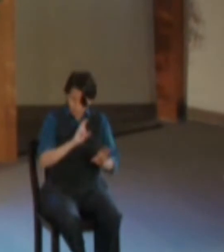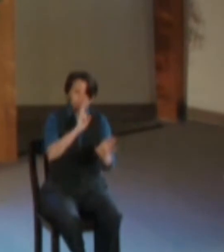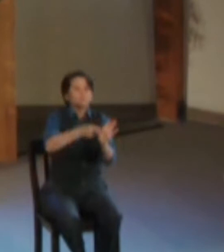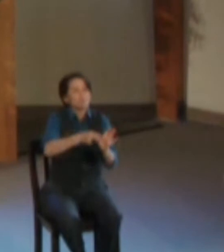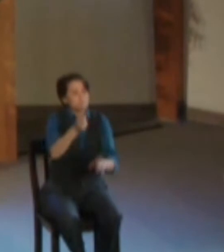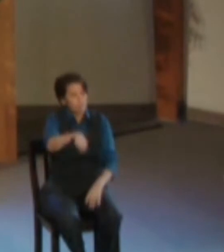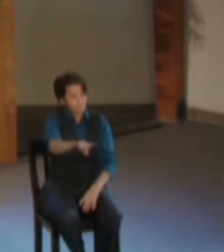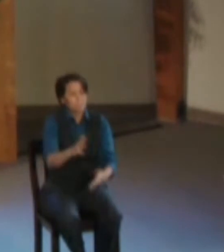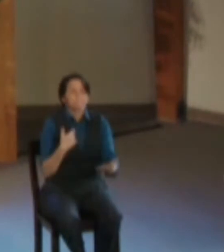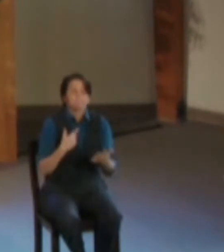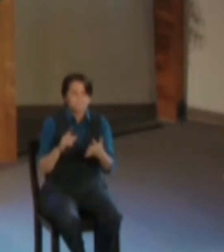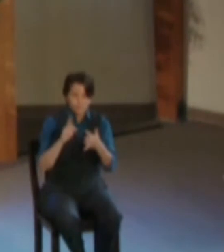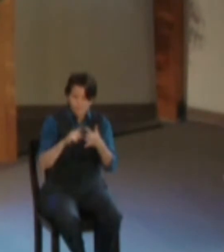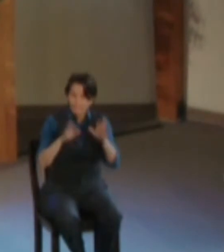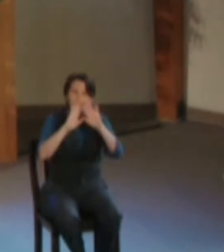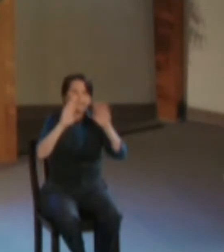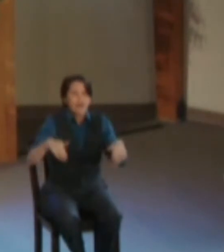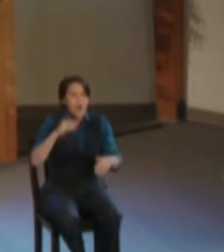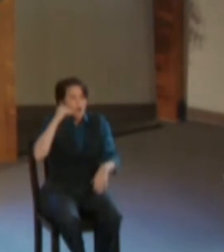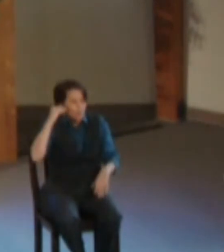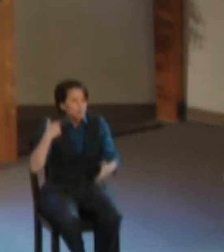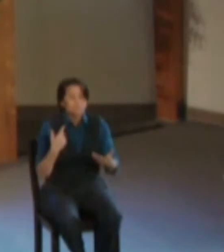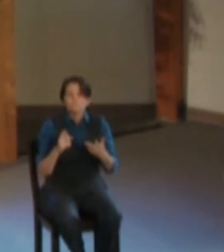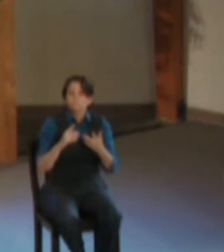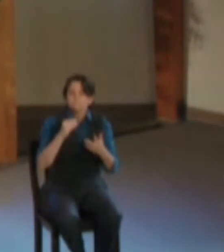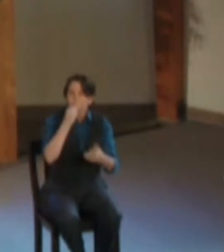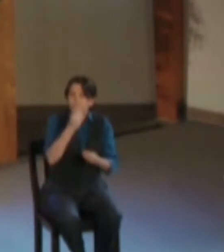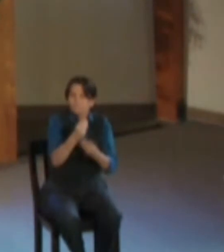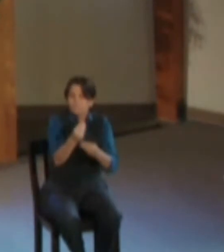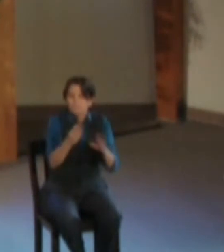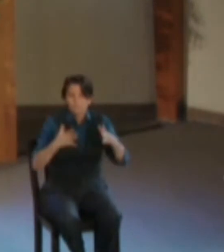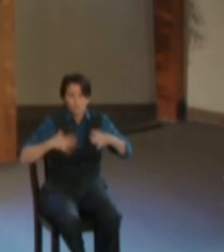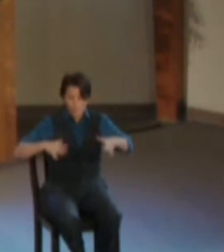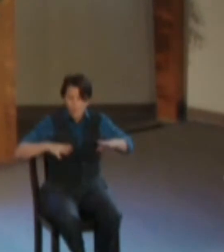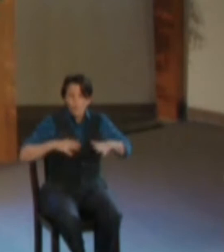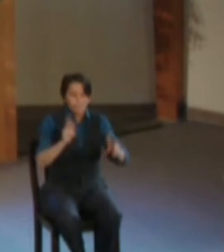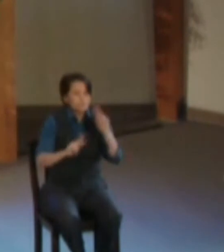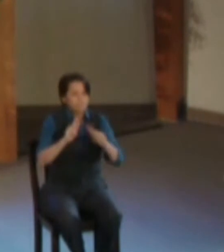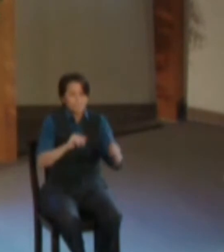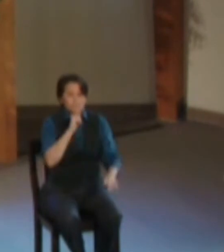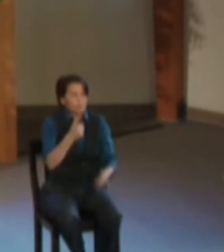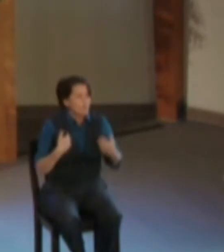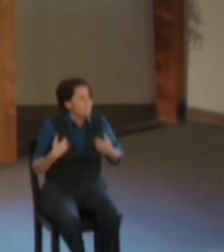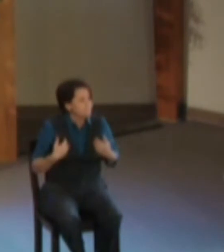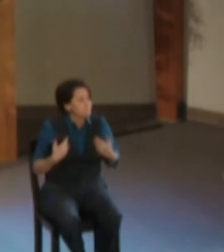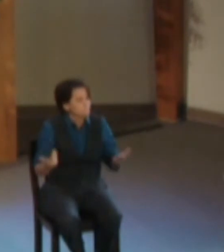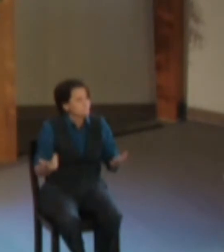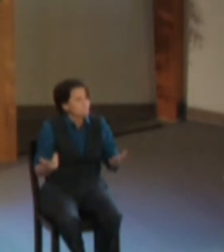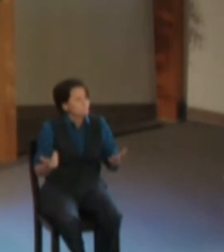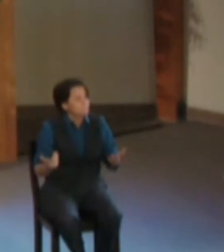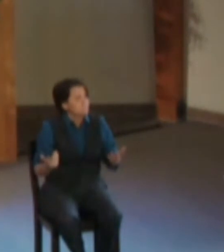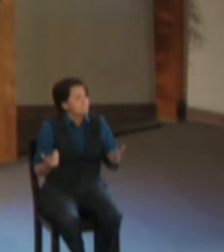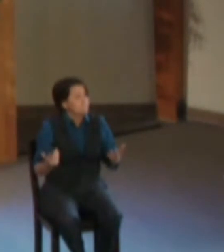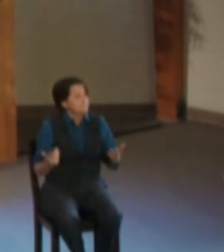You can house, feed, clothe, visit those less fortunate. You see, it's across the gamut. You don't have to do